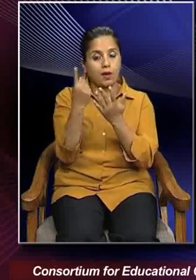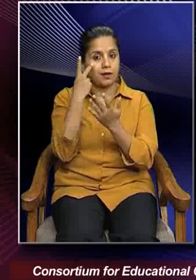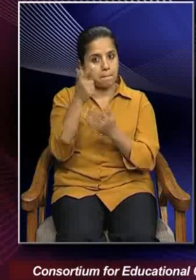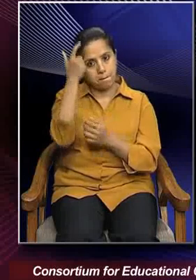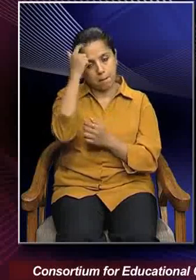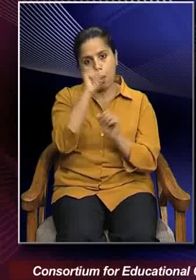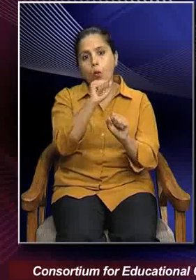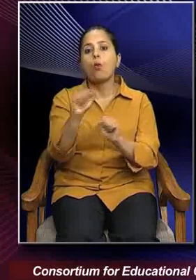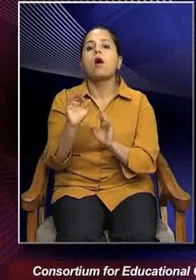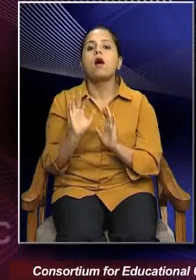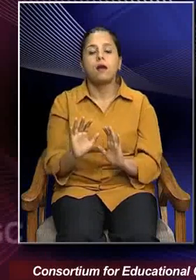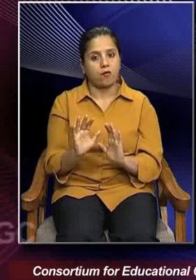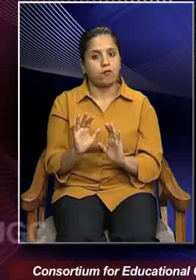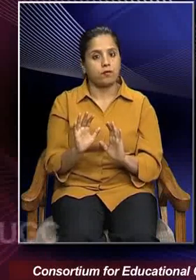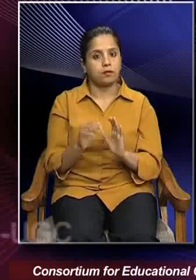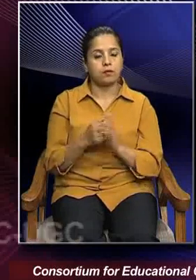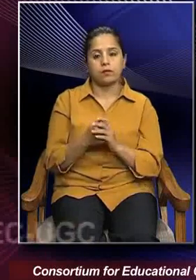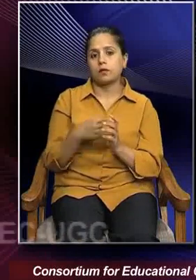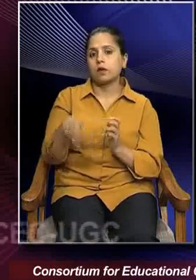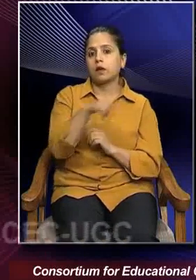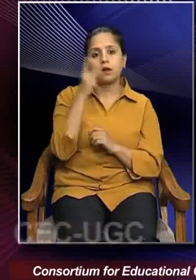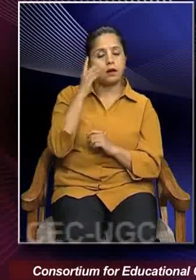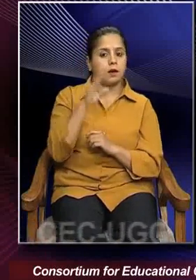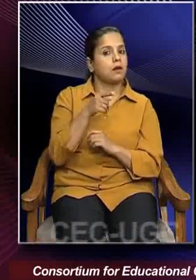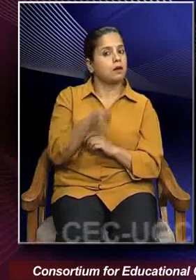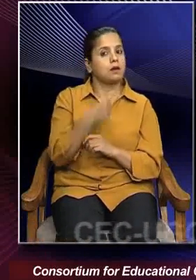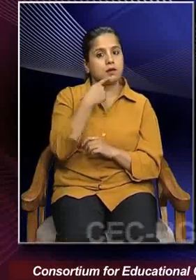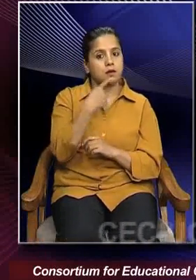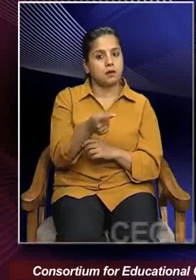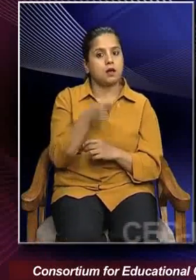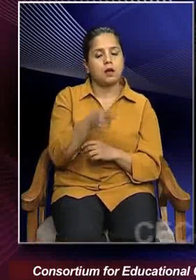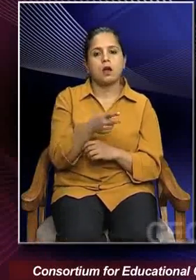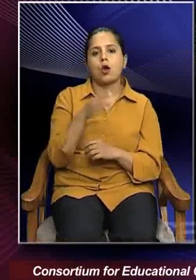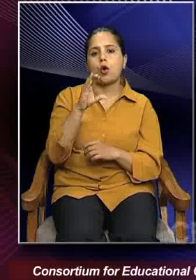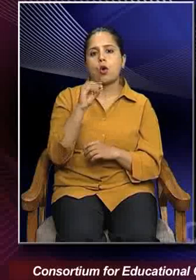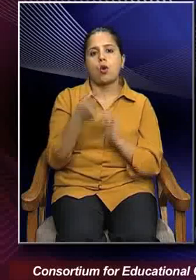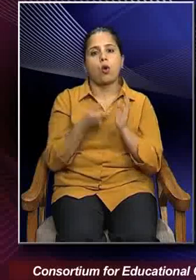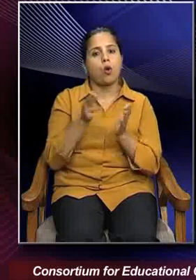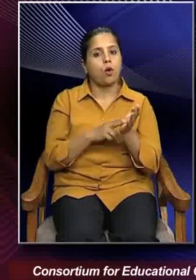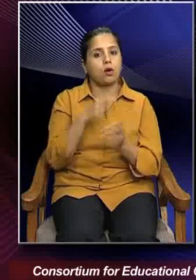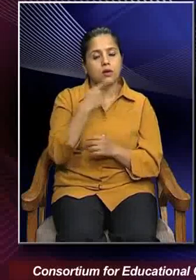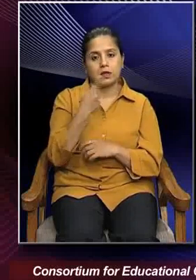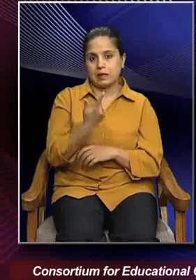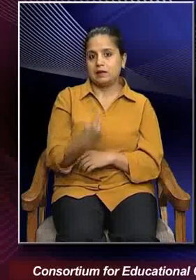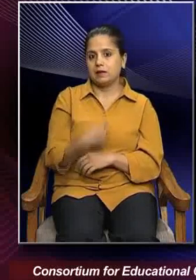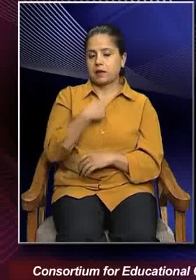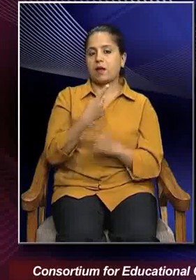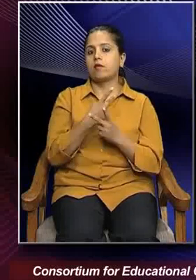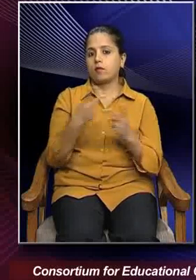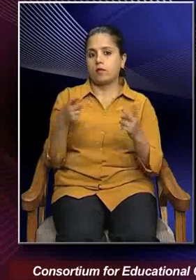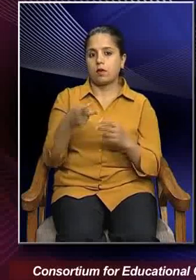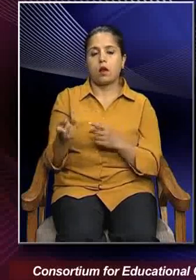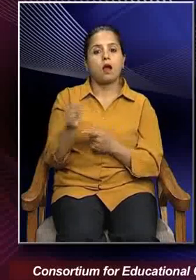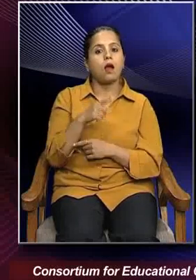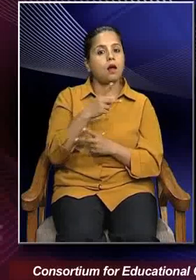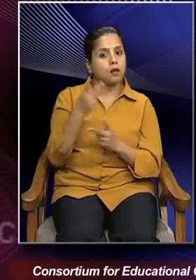mind. So it is an organ through which the self comes